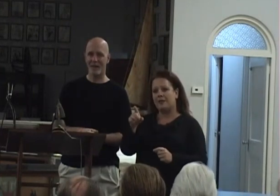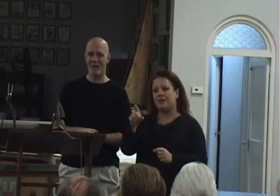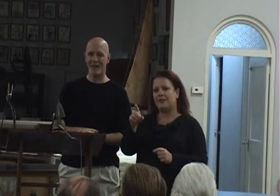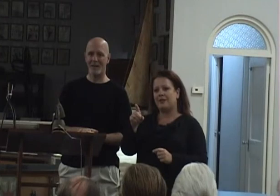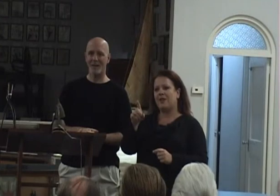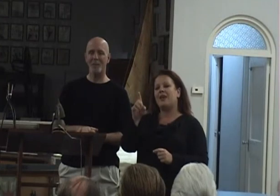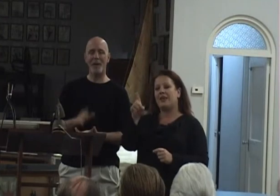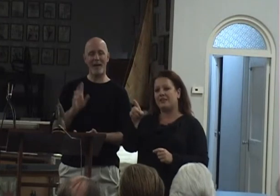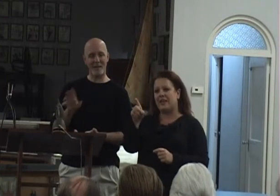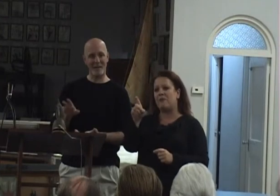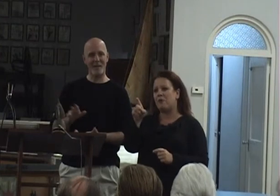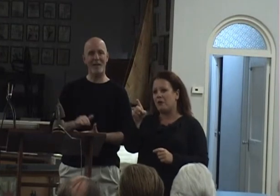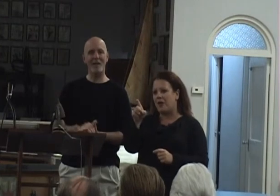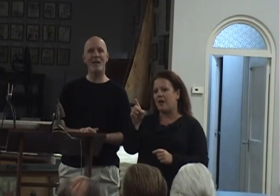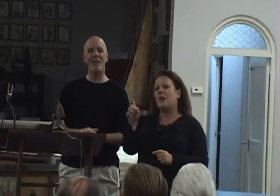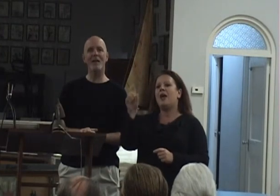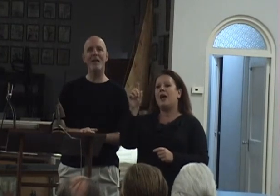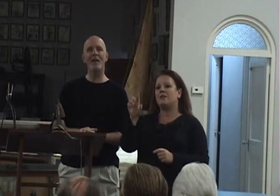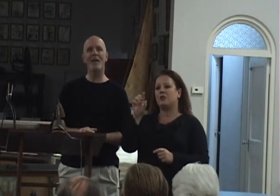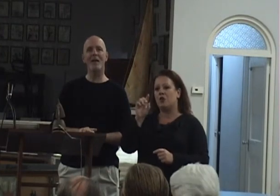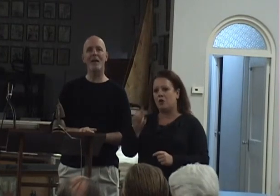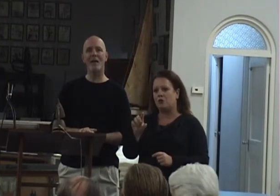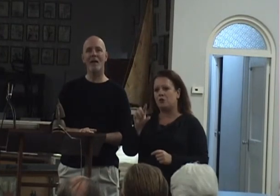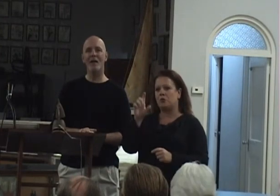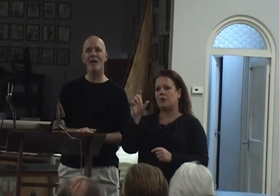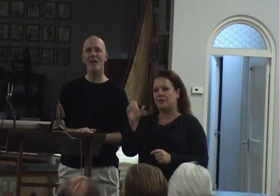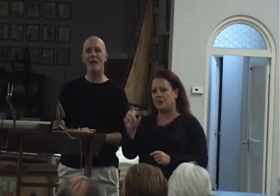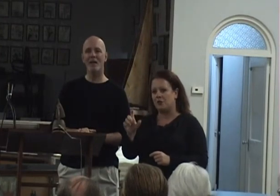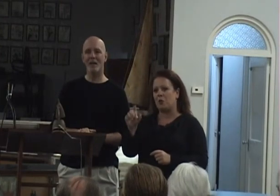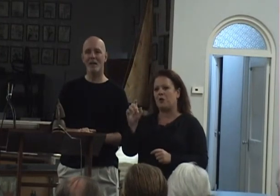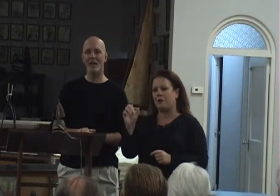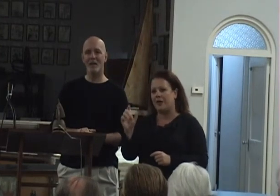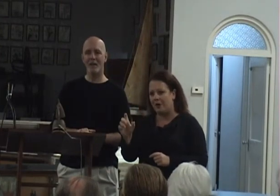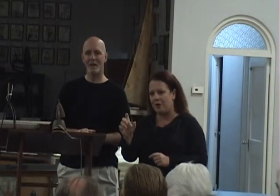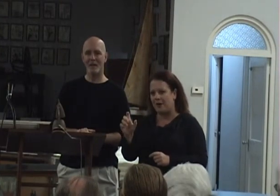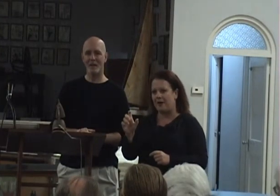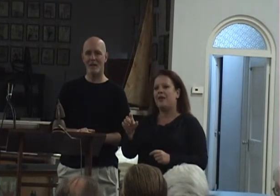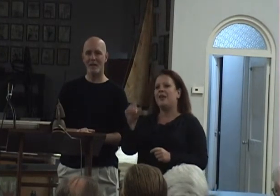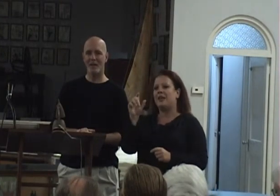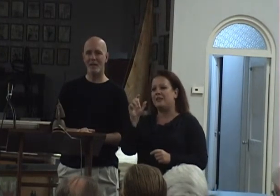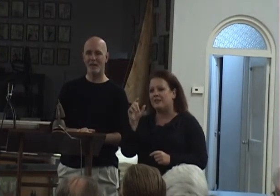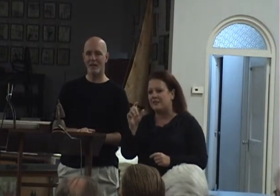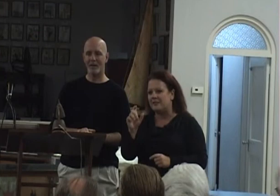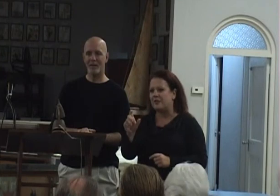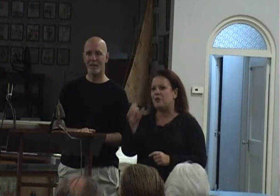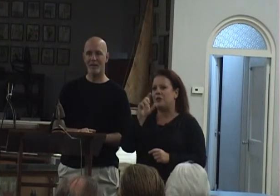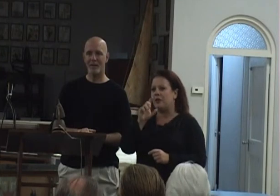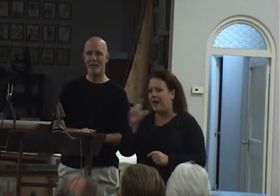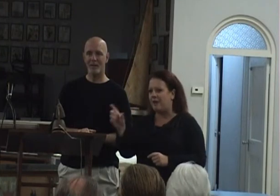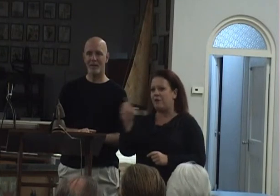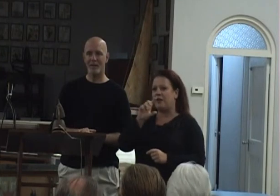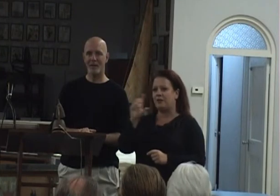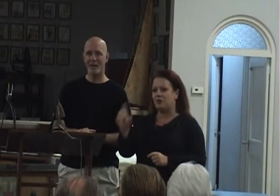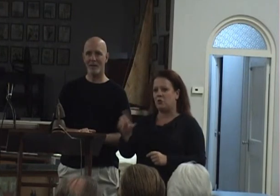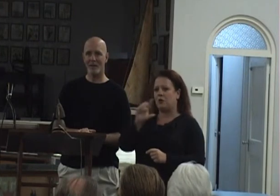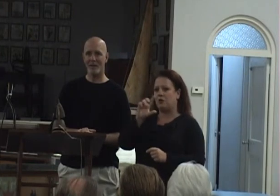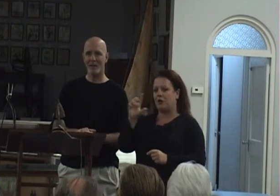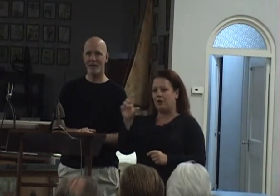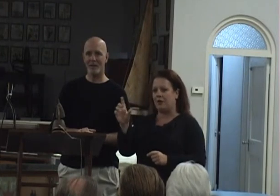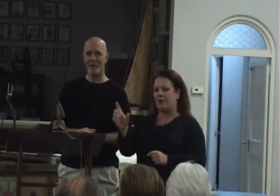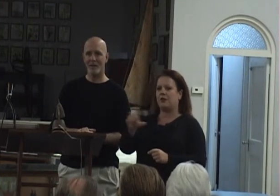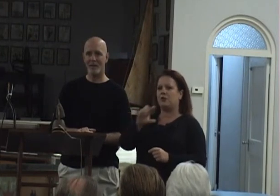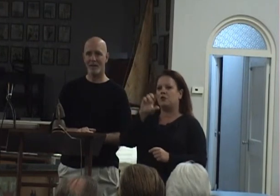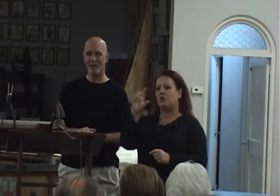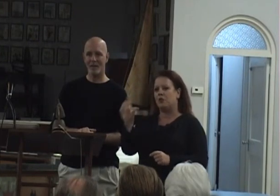keep on referring to it. Except for that, as a cultural, historical area, it is considered in every